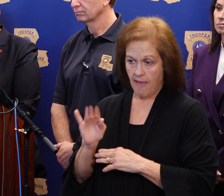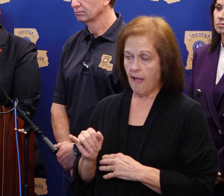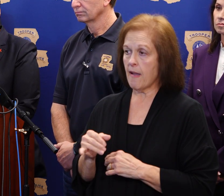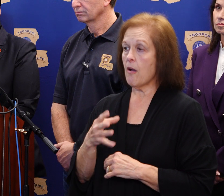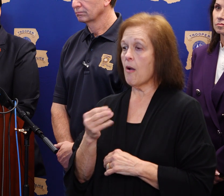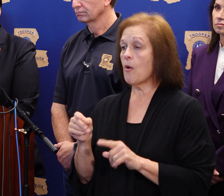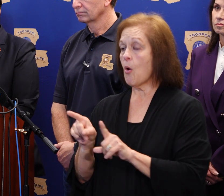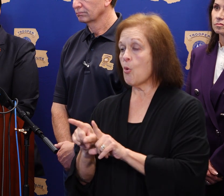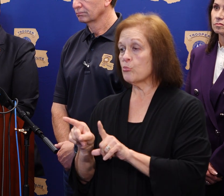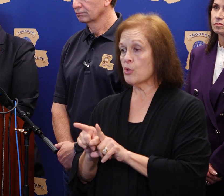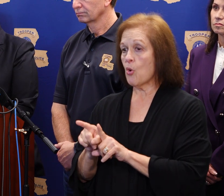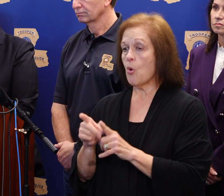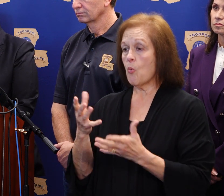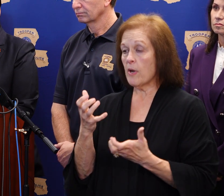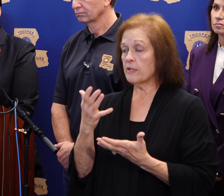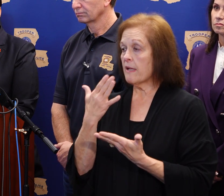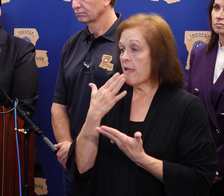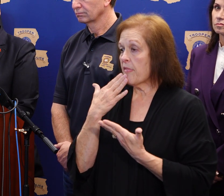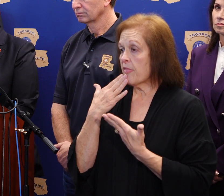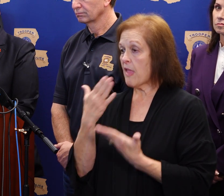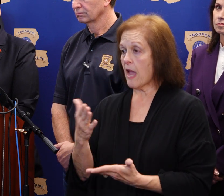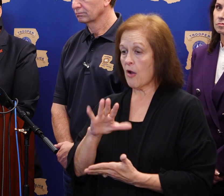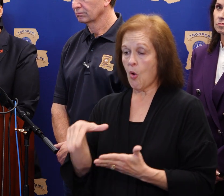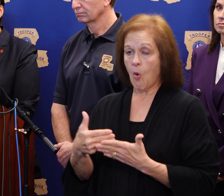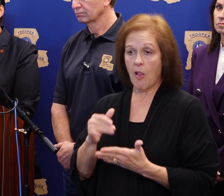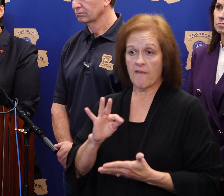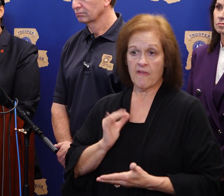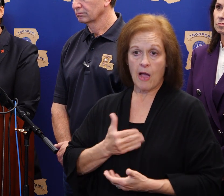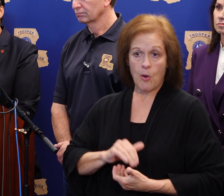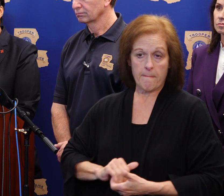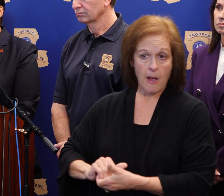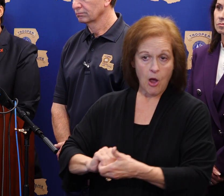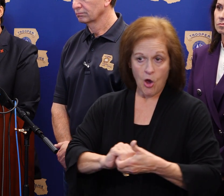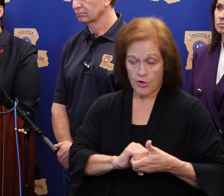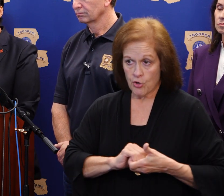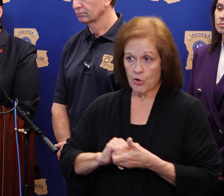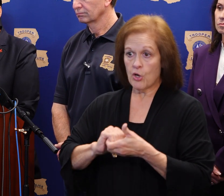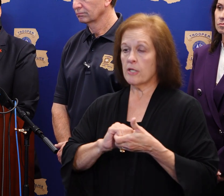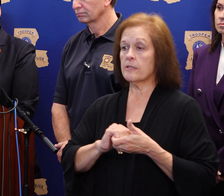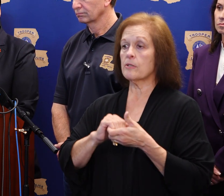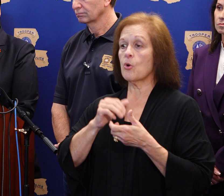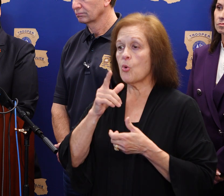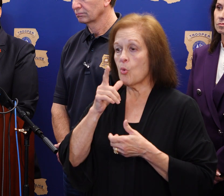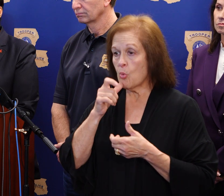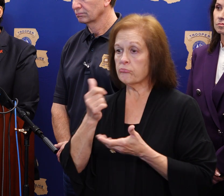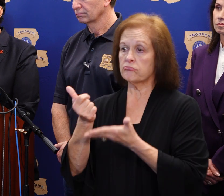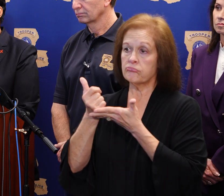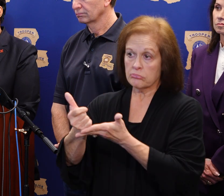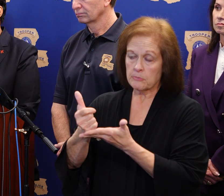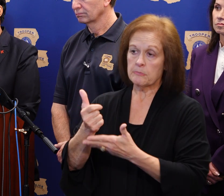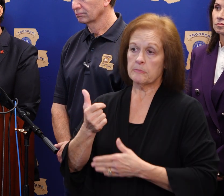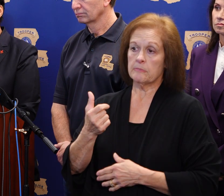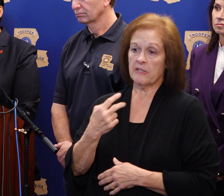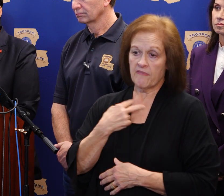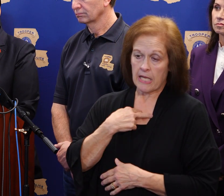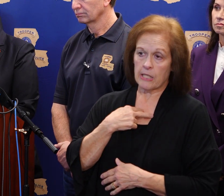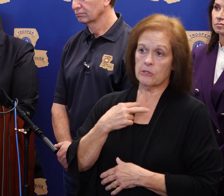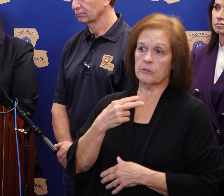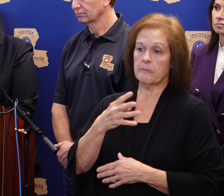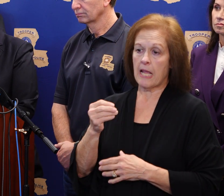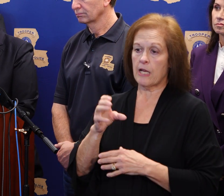to also thank all of our partners for the added resources for victim and